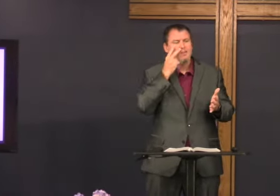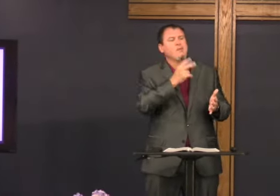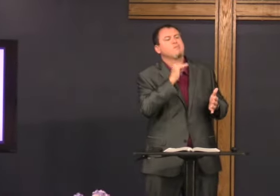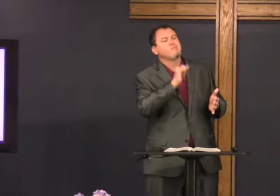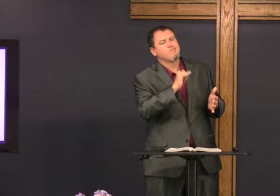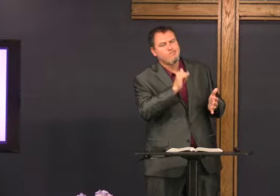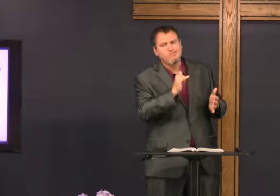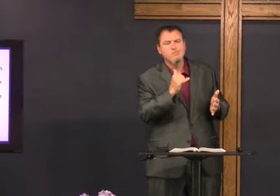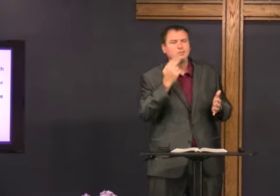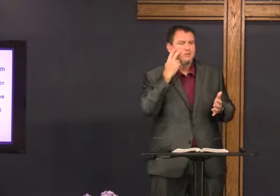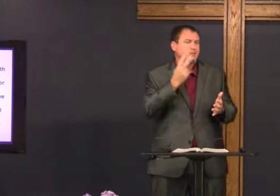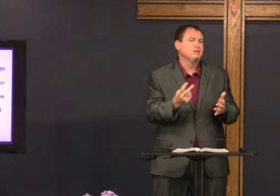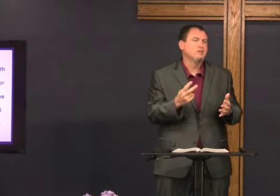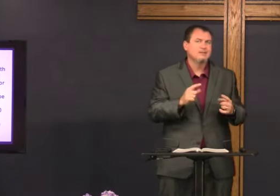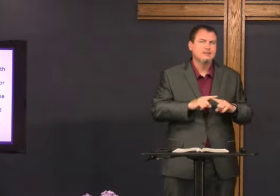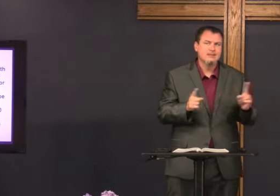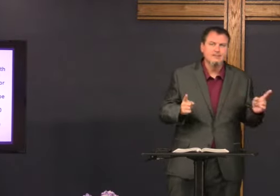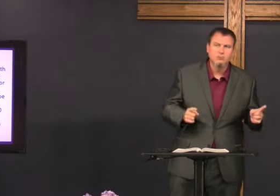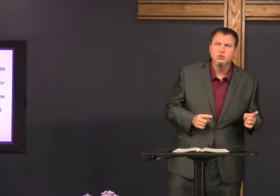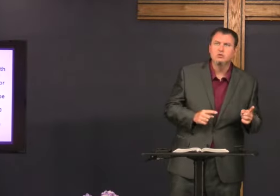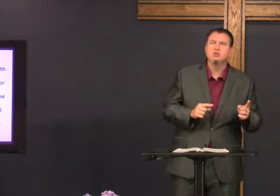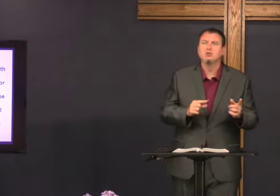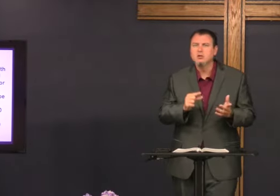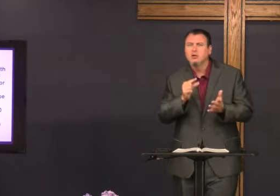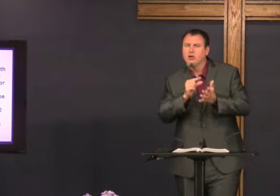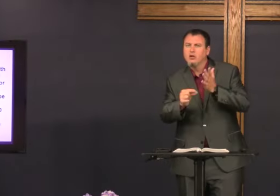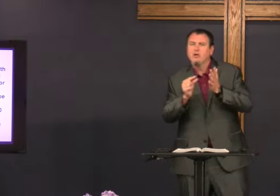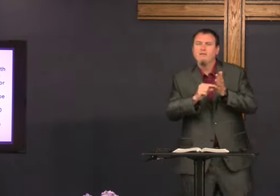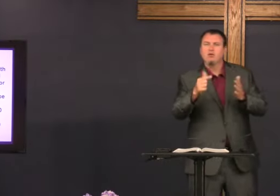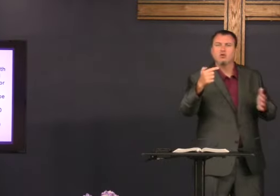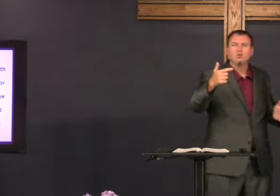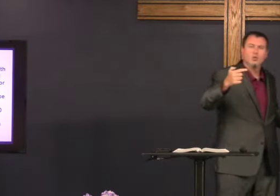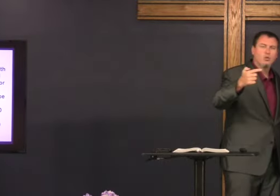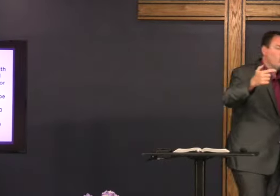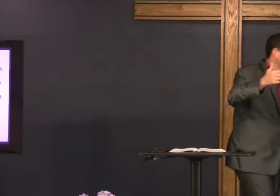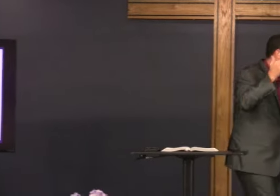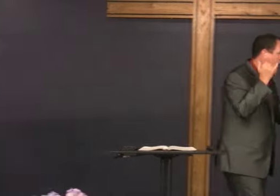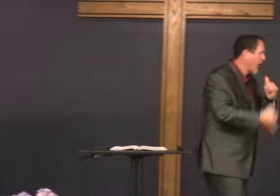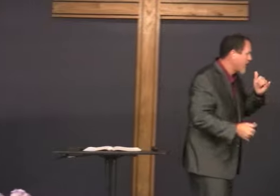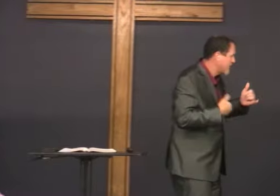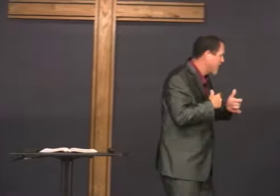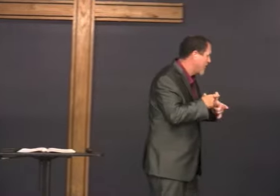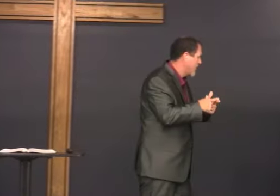some way, but they saw me and saw that I was different. In verse 21.